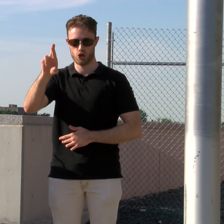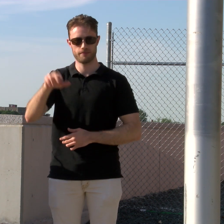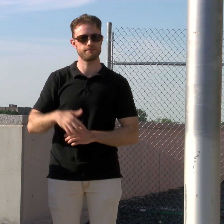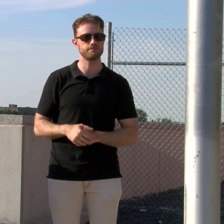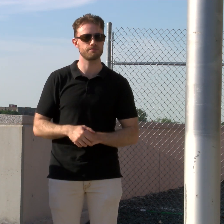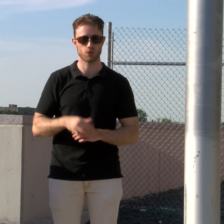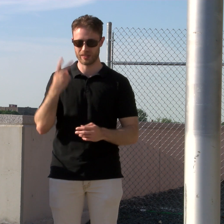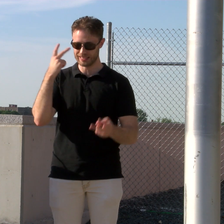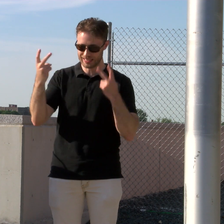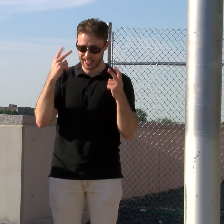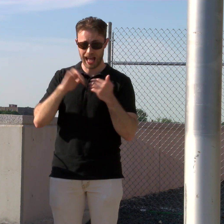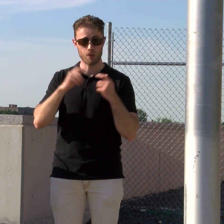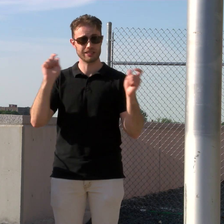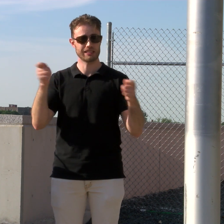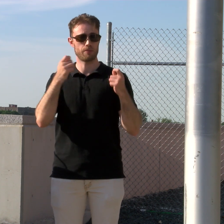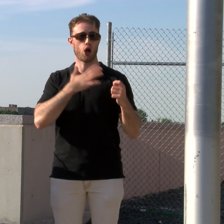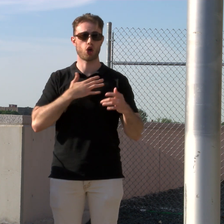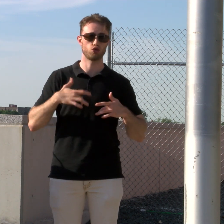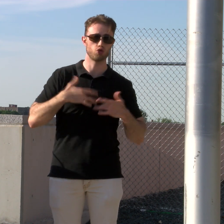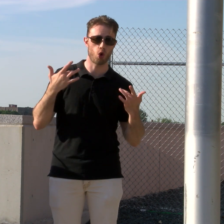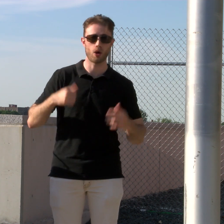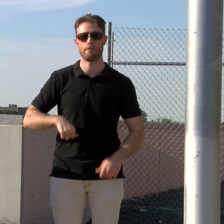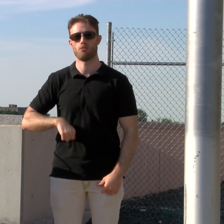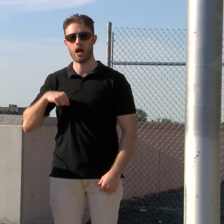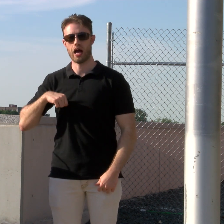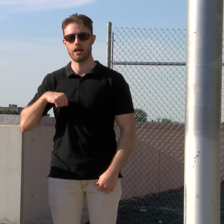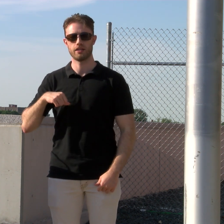how we celebrate our joy and pride,